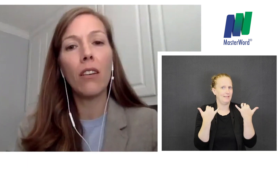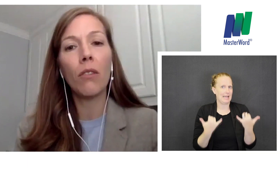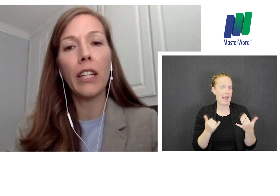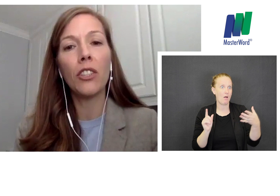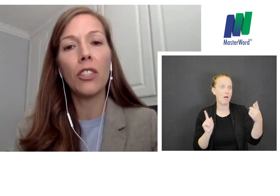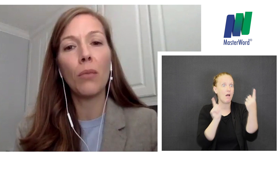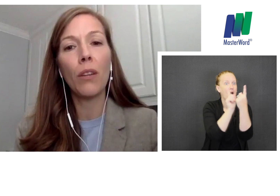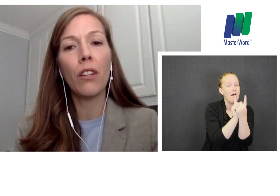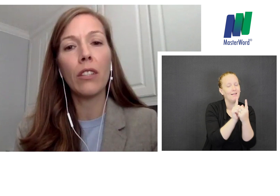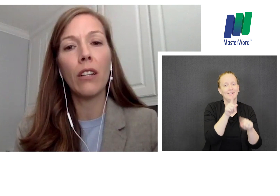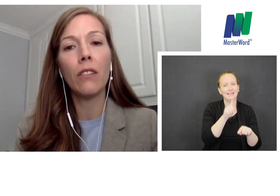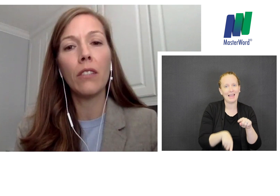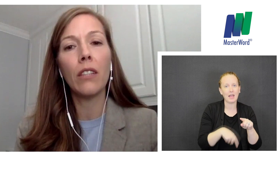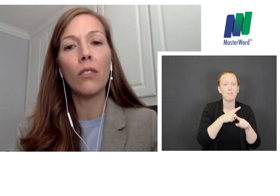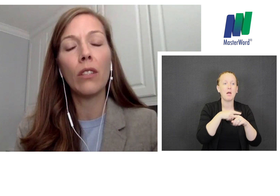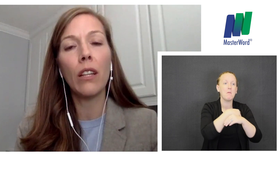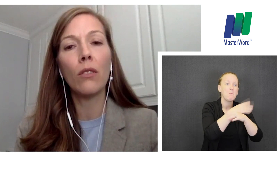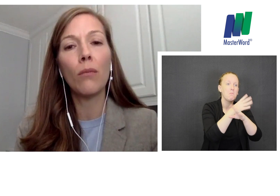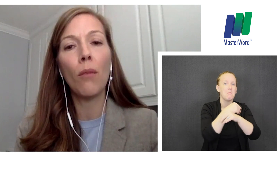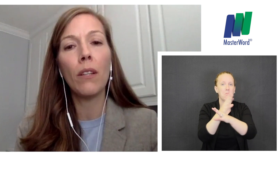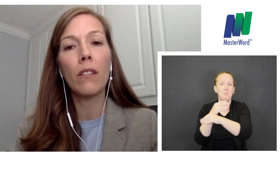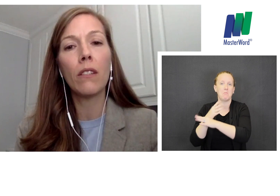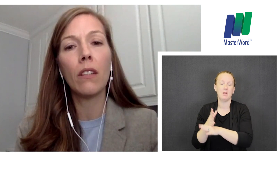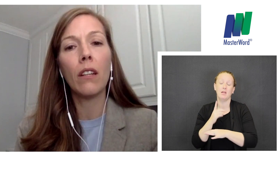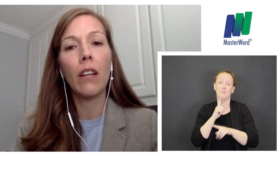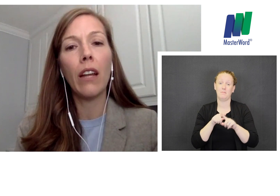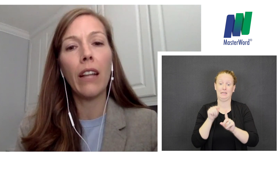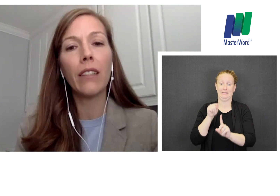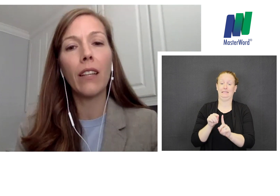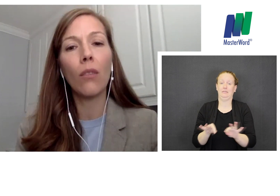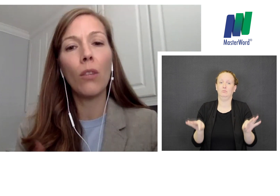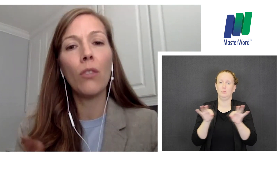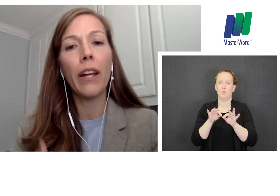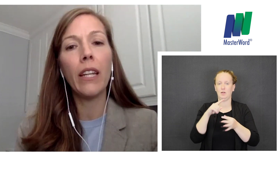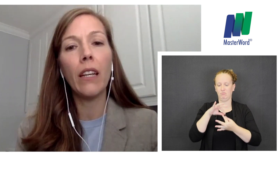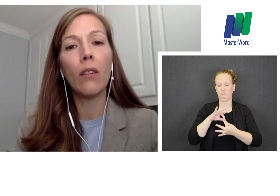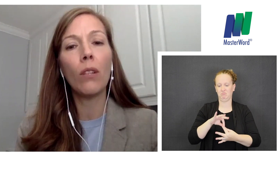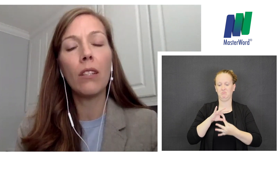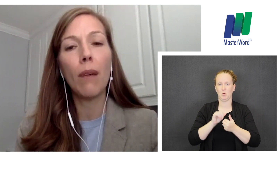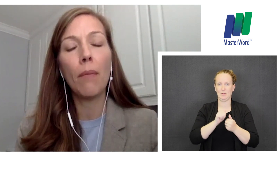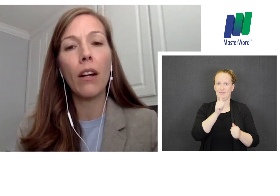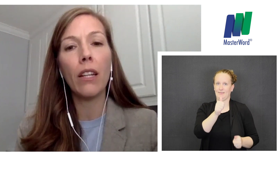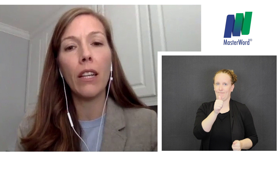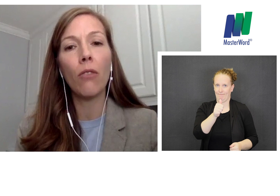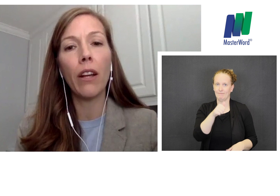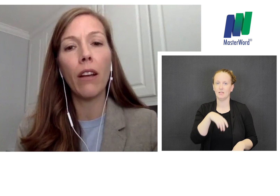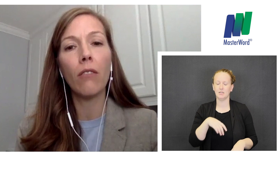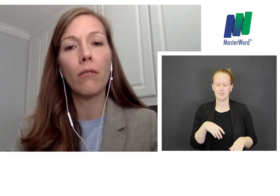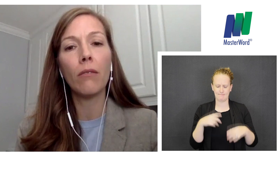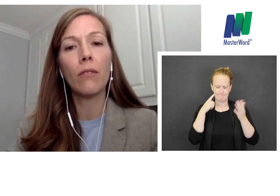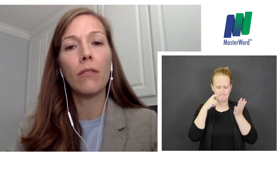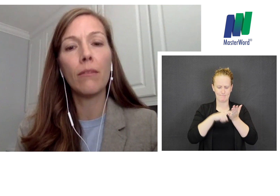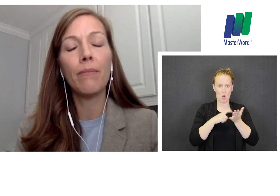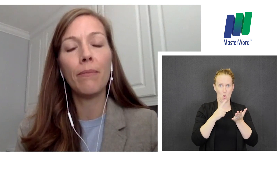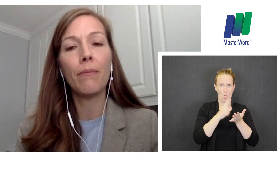safety is our relationship with ourselves in those moments, and asking, what do I need and what does my body need right